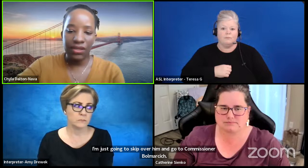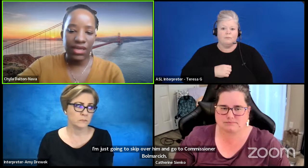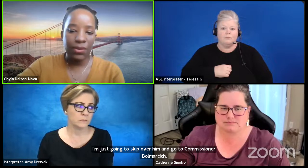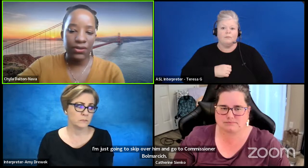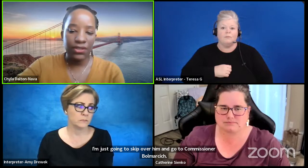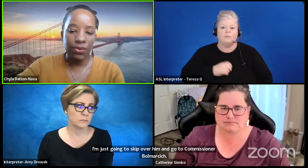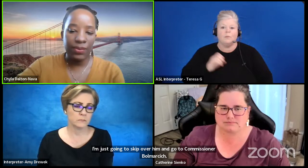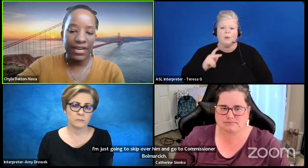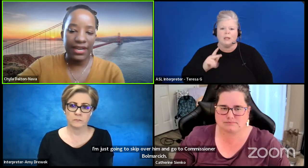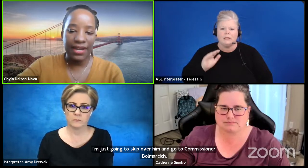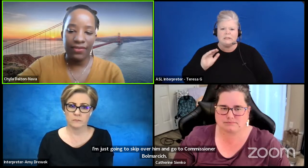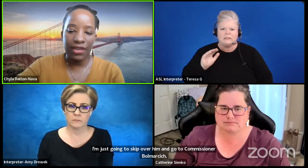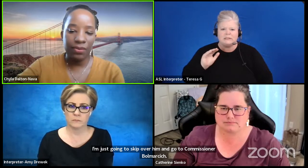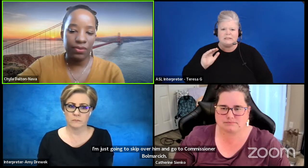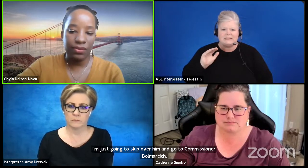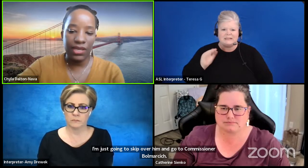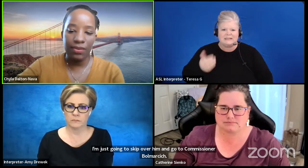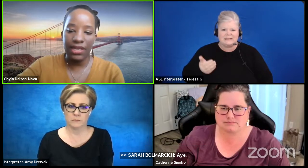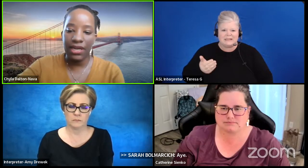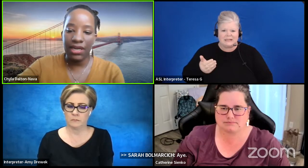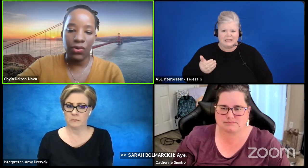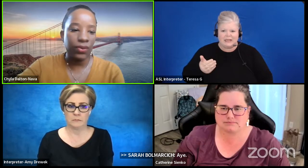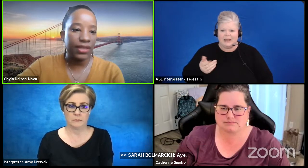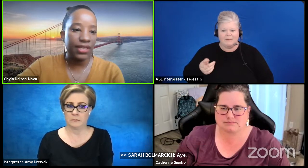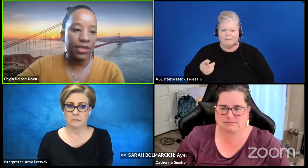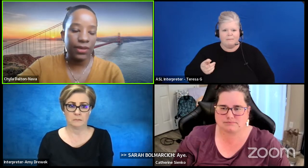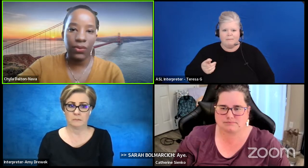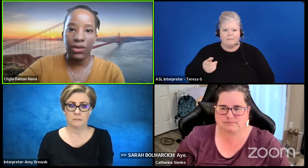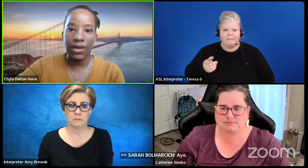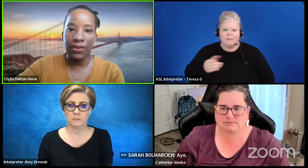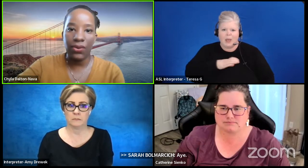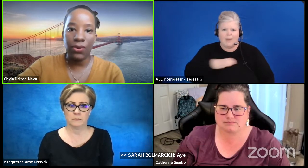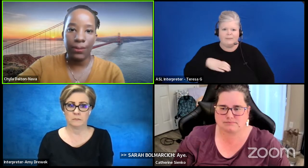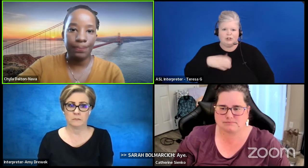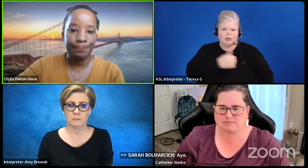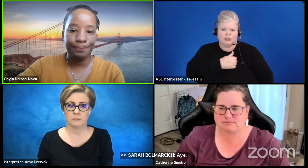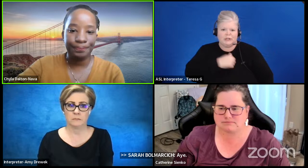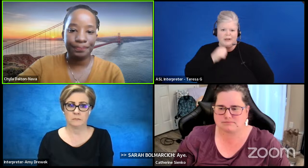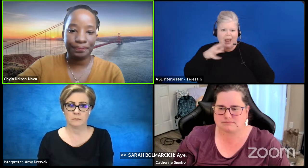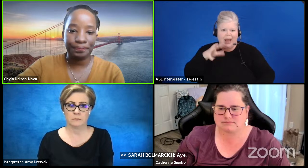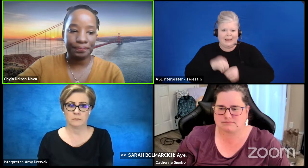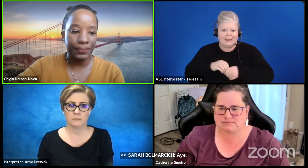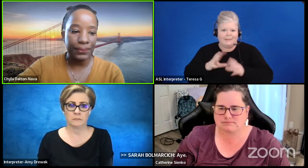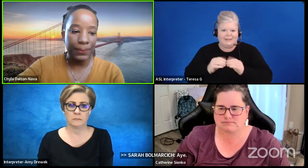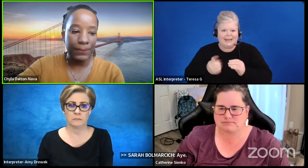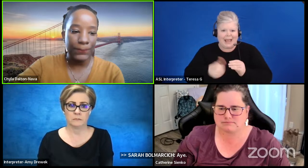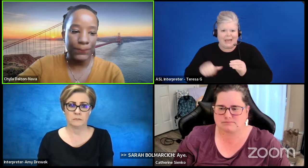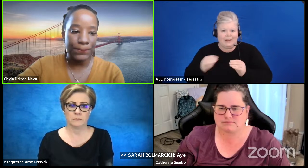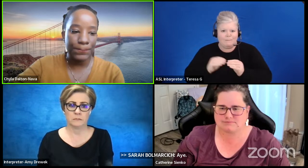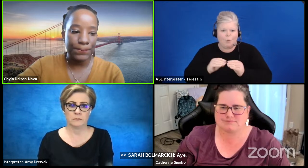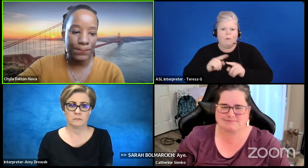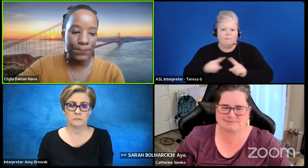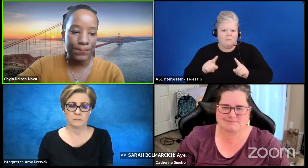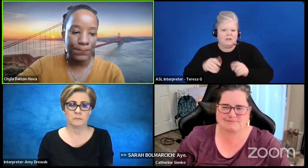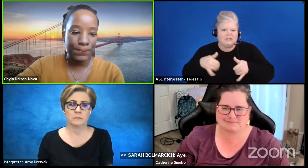And it looks like per Zoom, we may not have him in the meeting anymore with us, but we're okay with quorum.